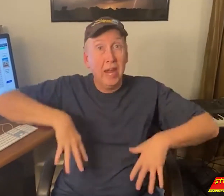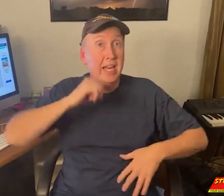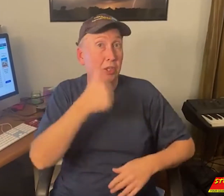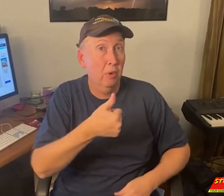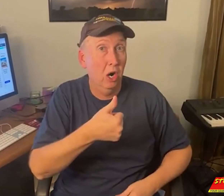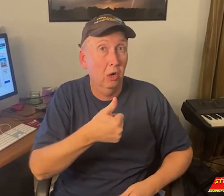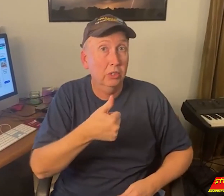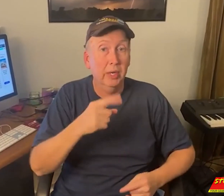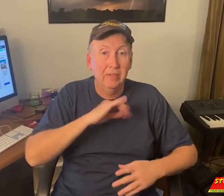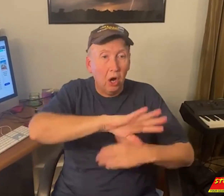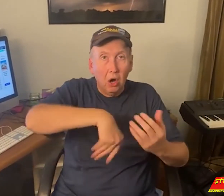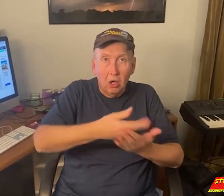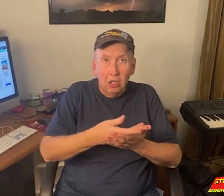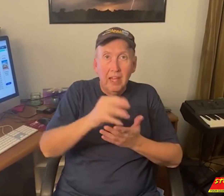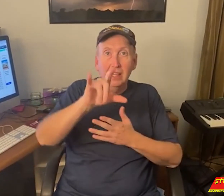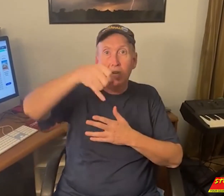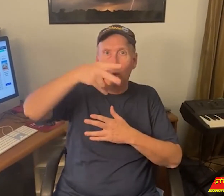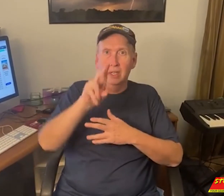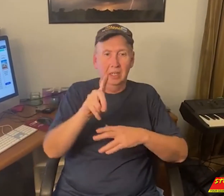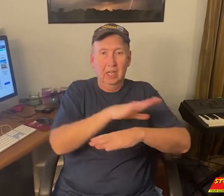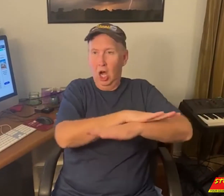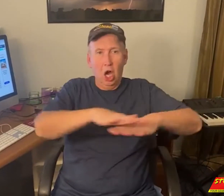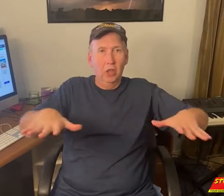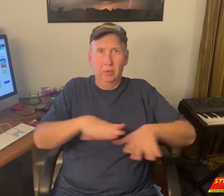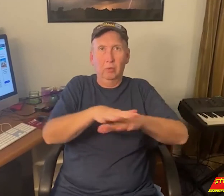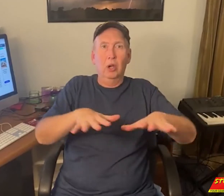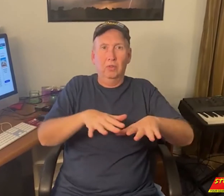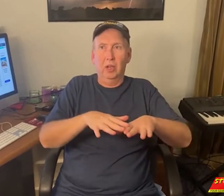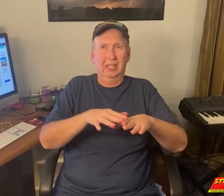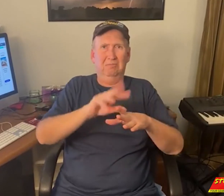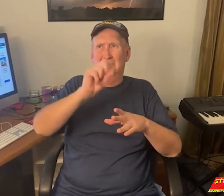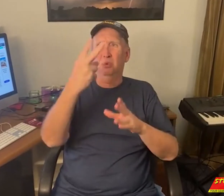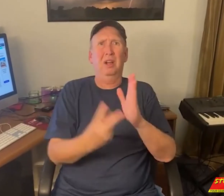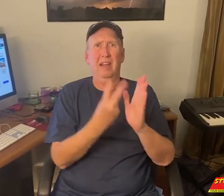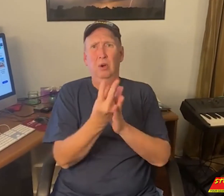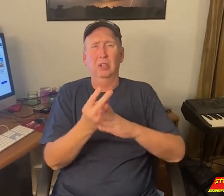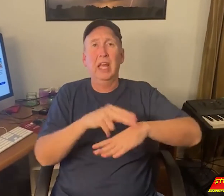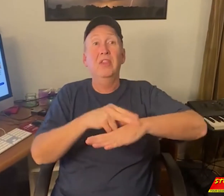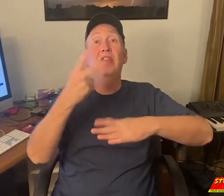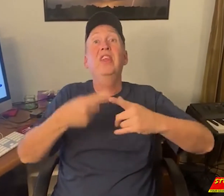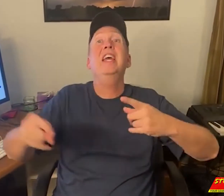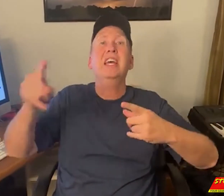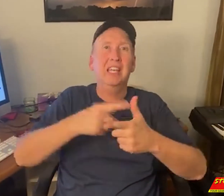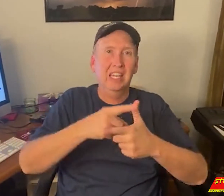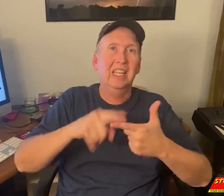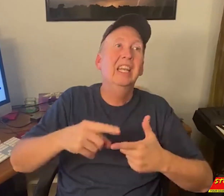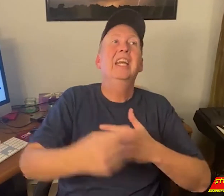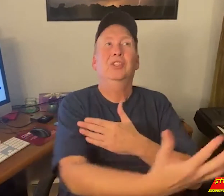raining tomorrow. So we're going to have all of that liquid on the road for like 12 hours. And then it's going to